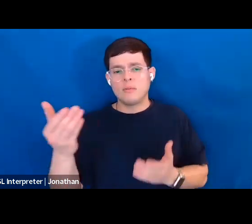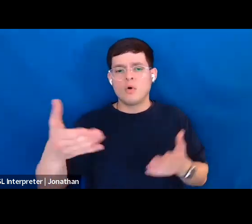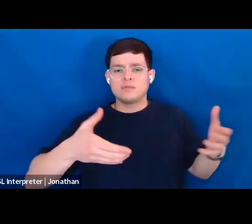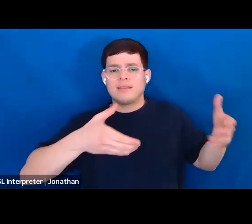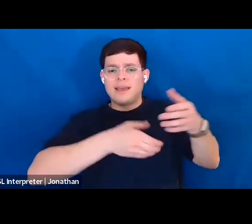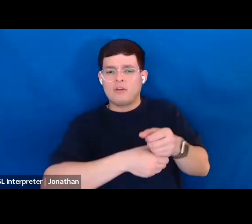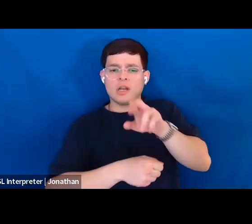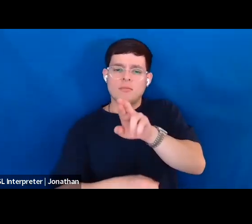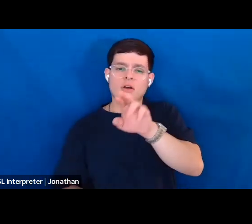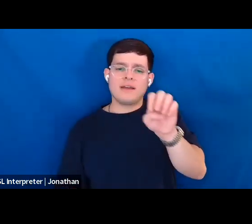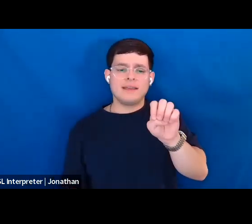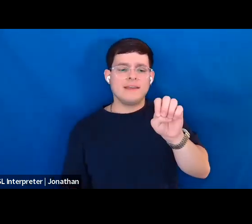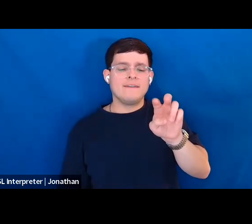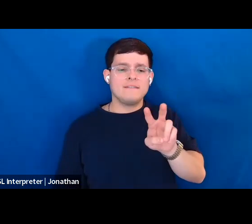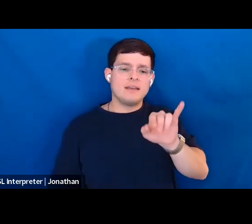REVISE,